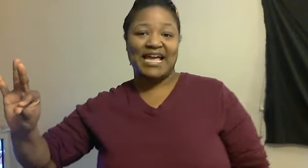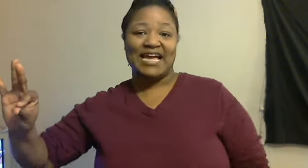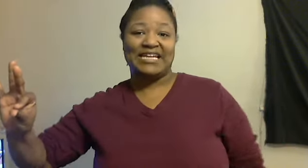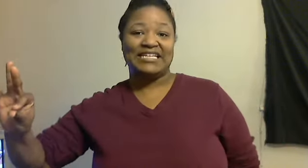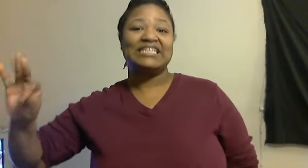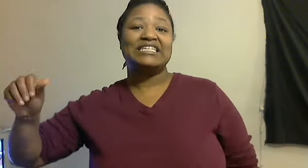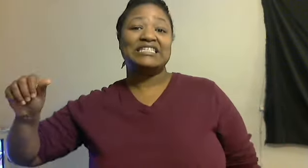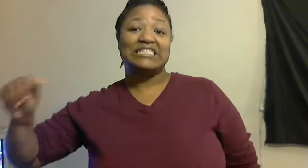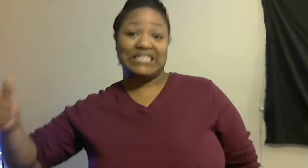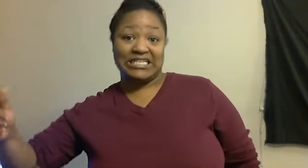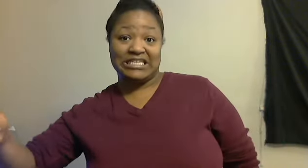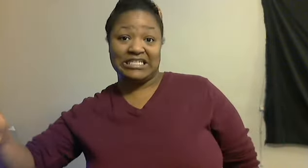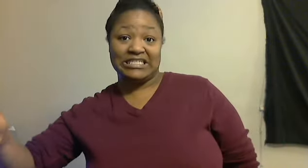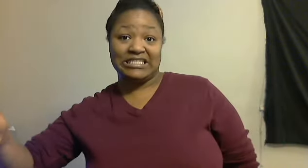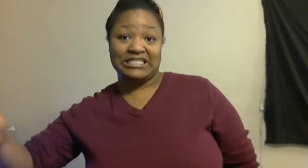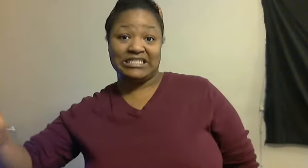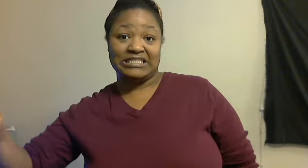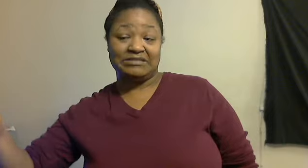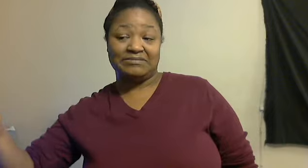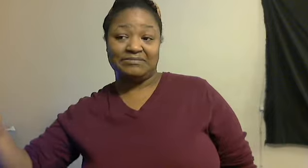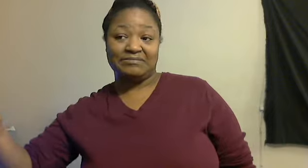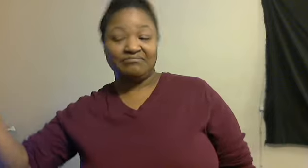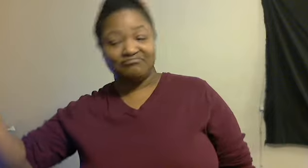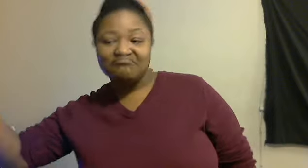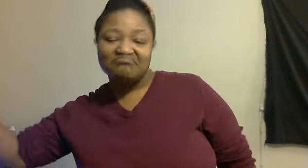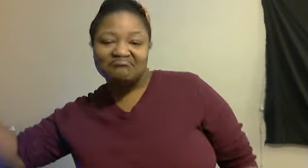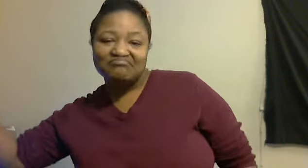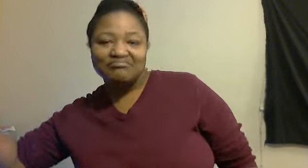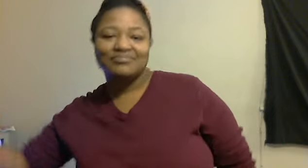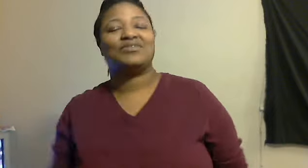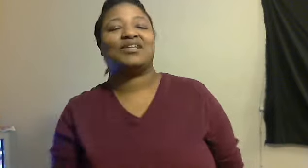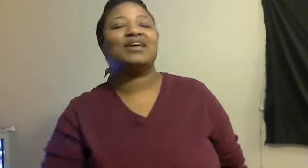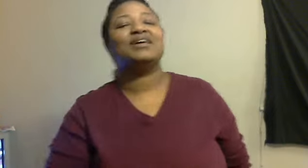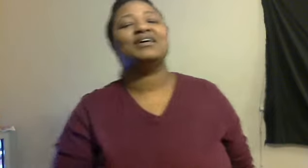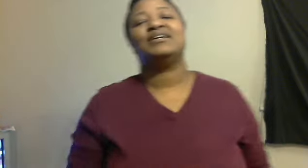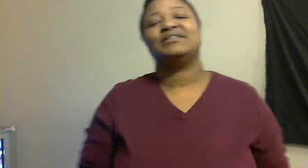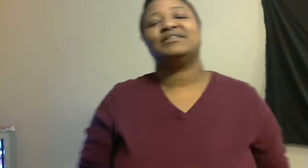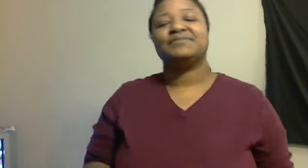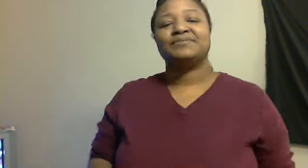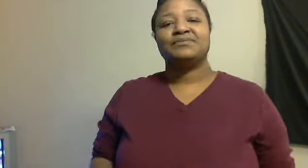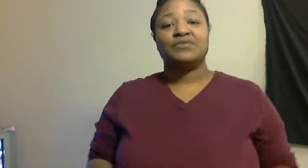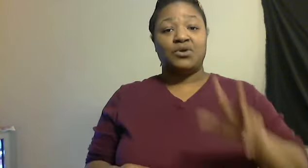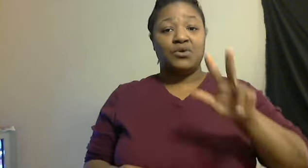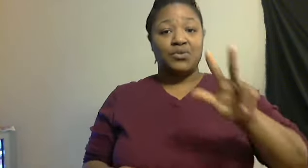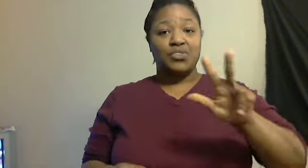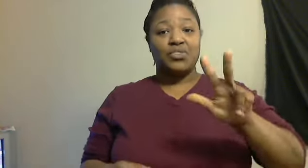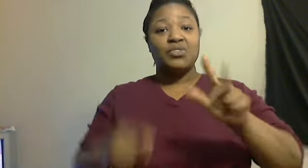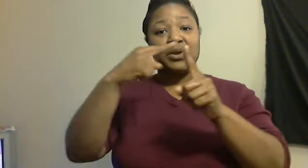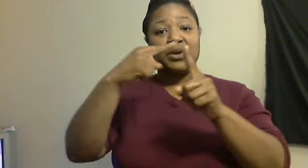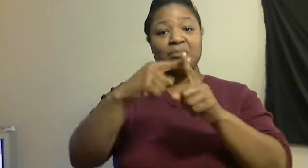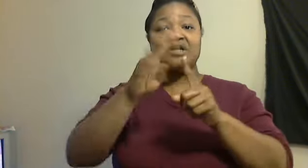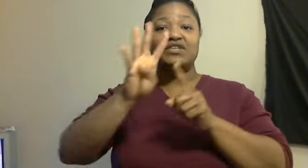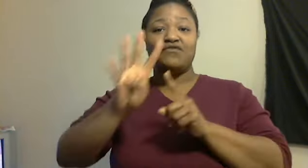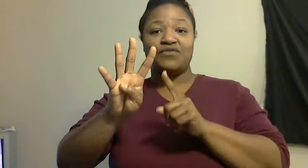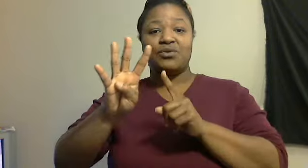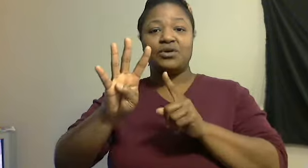9, 10. Keeps going, 11. So we're saying 3 + 4. So let's start at 3.